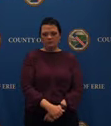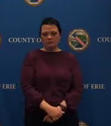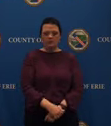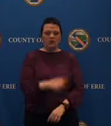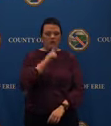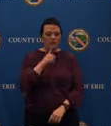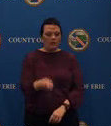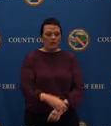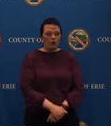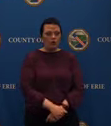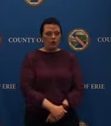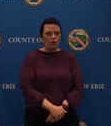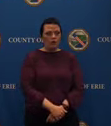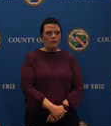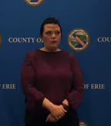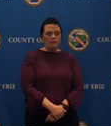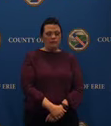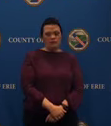Are you there?